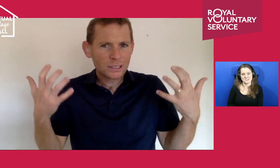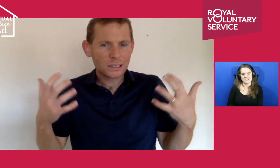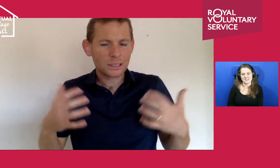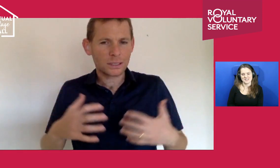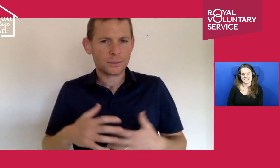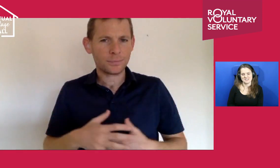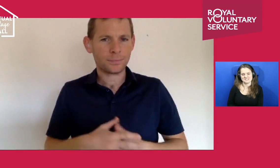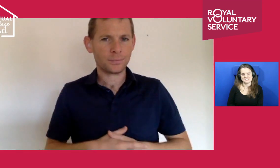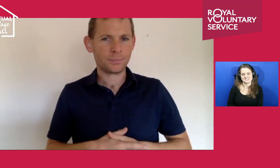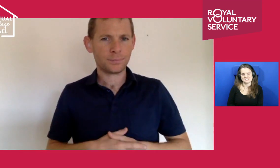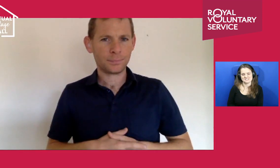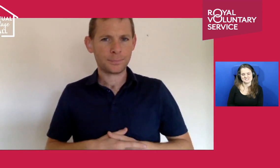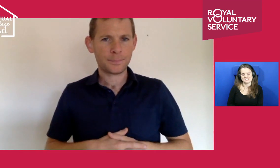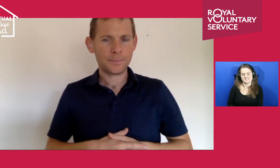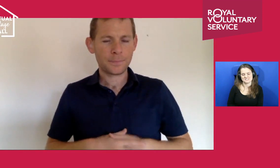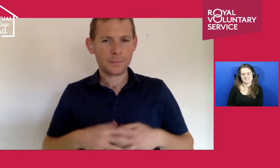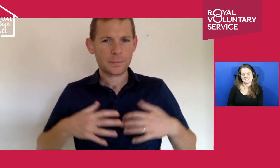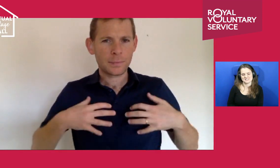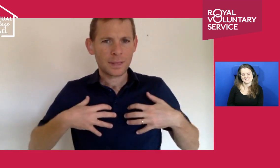Angry.